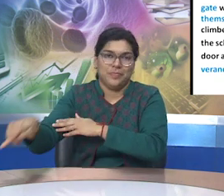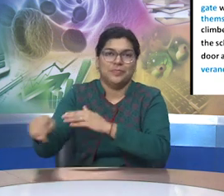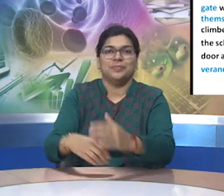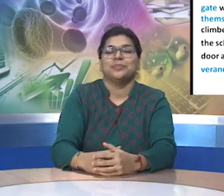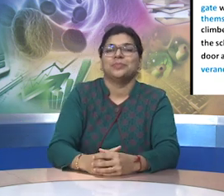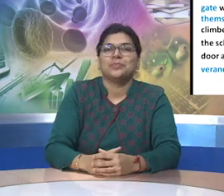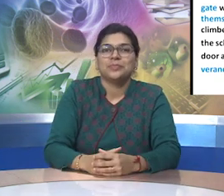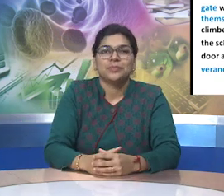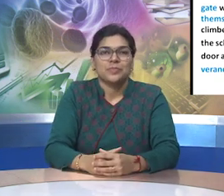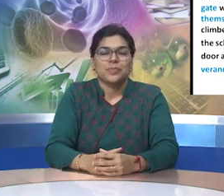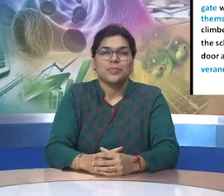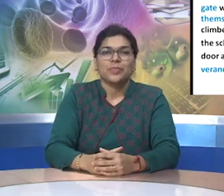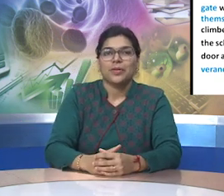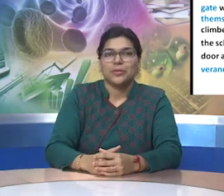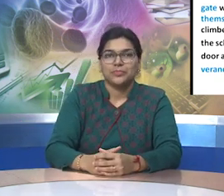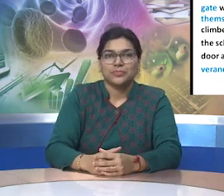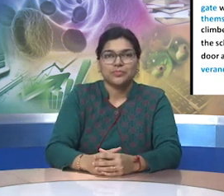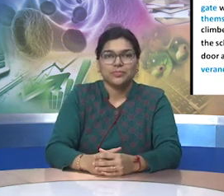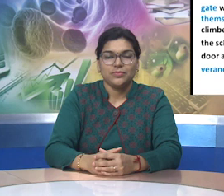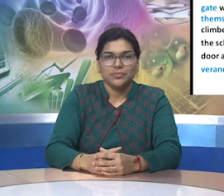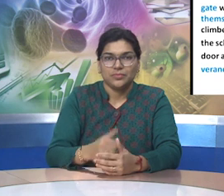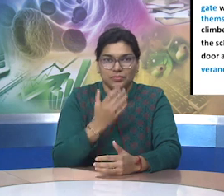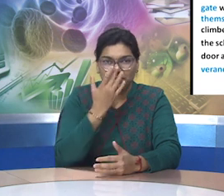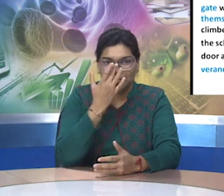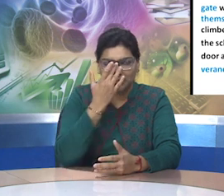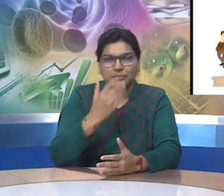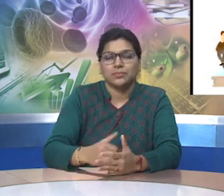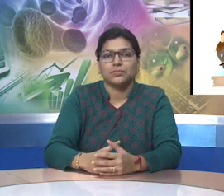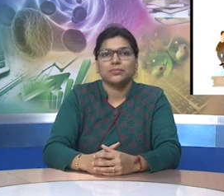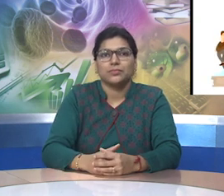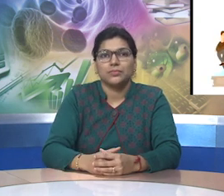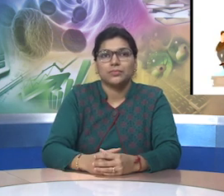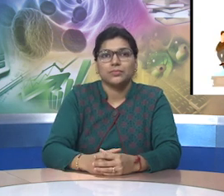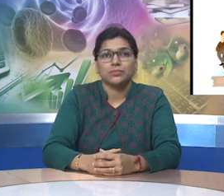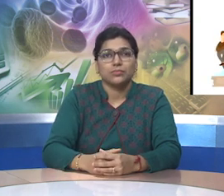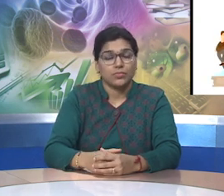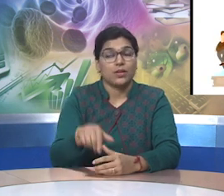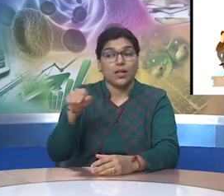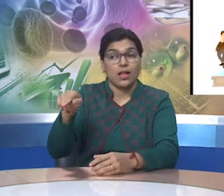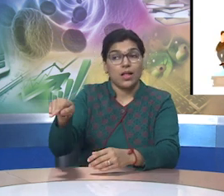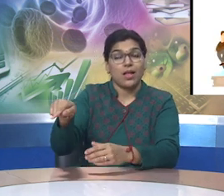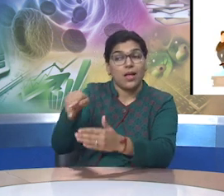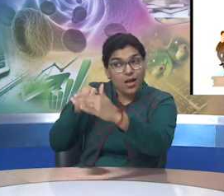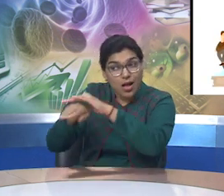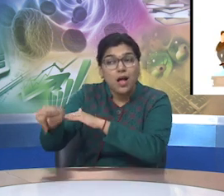open door at the far end of veranda and walk in.